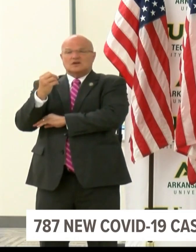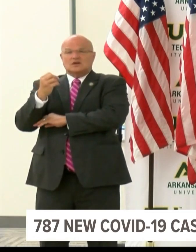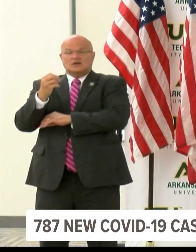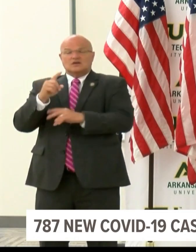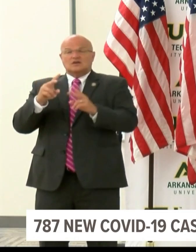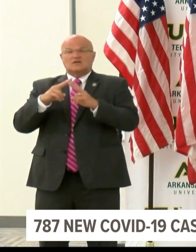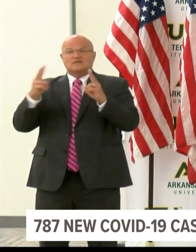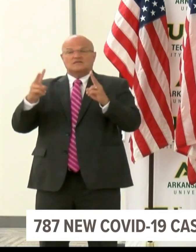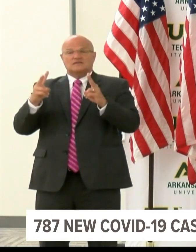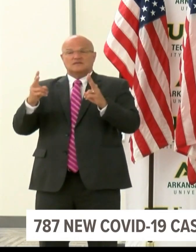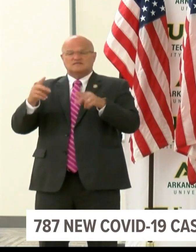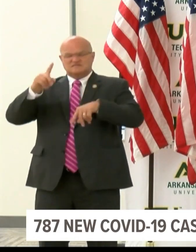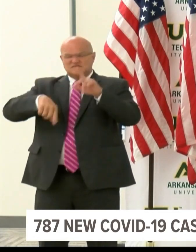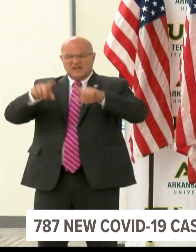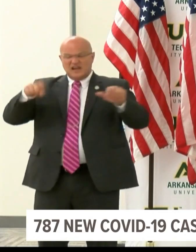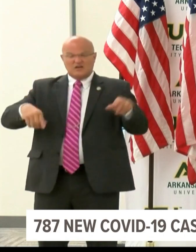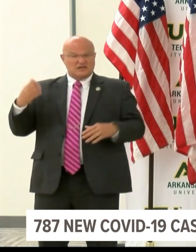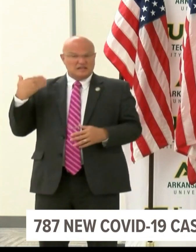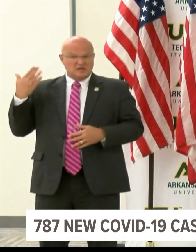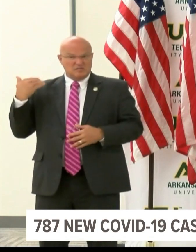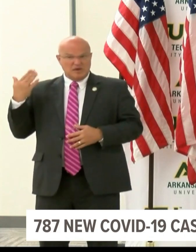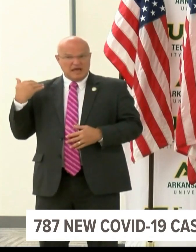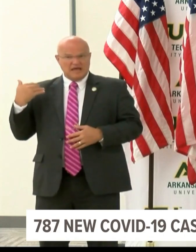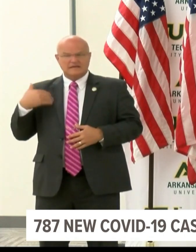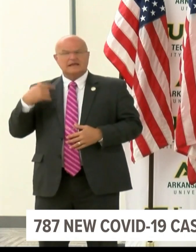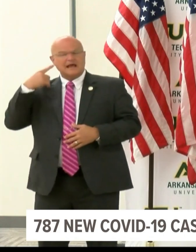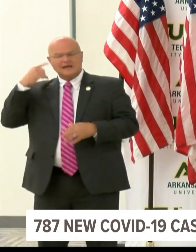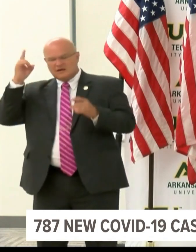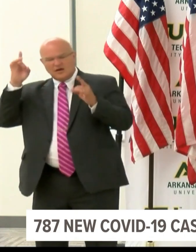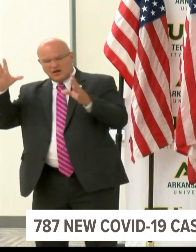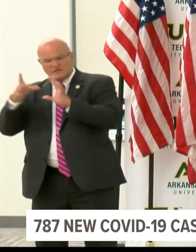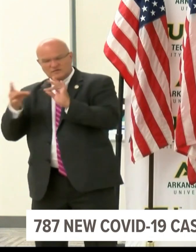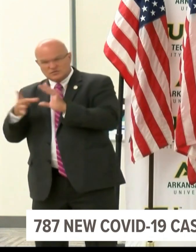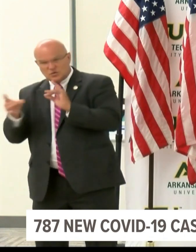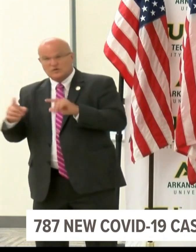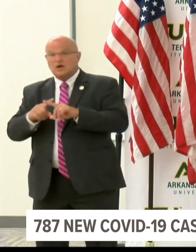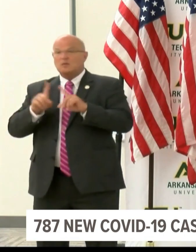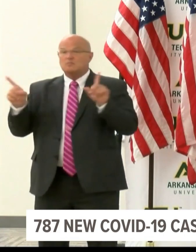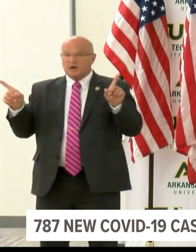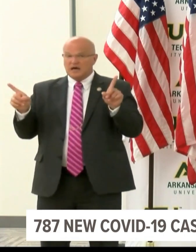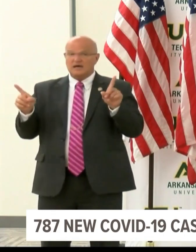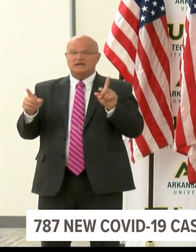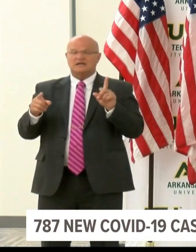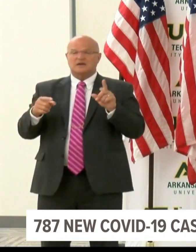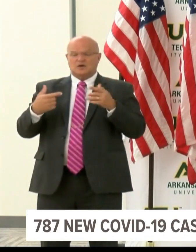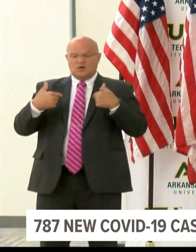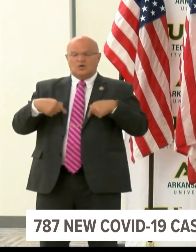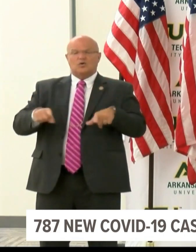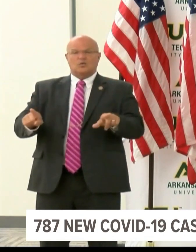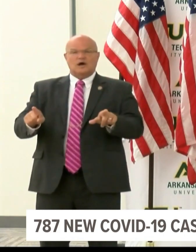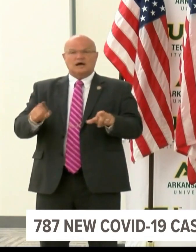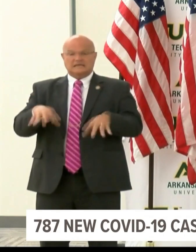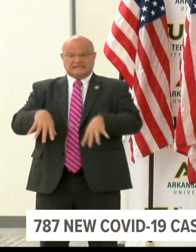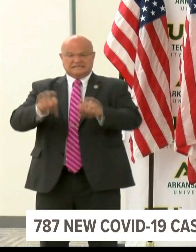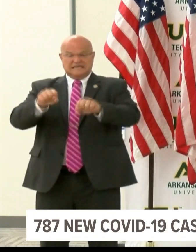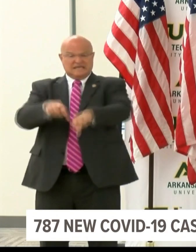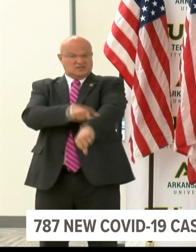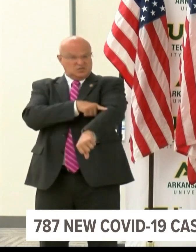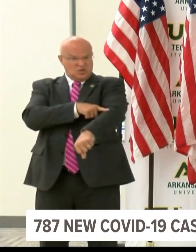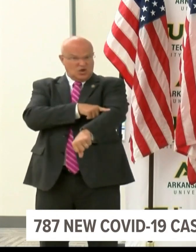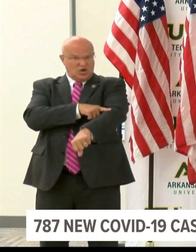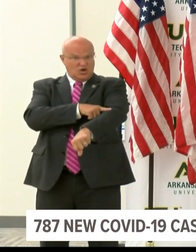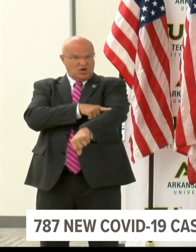It's varied in the past, and there's some horror stories out there, but that illustrates the fact that while it's taking too